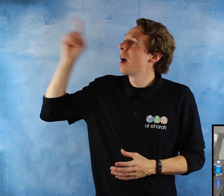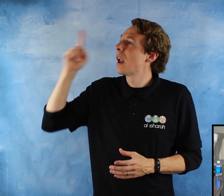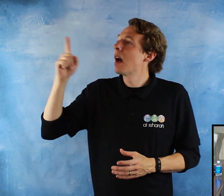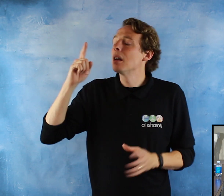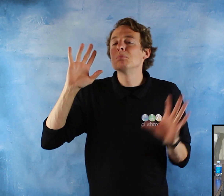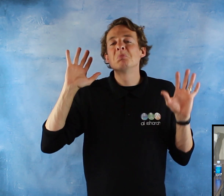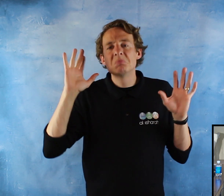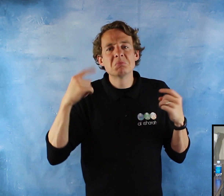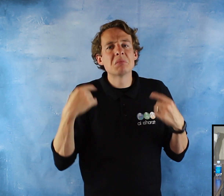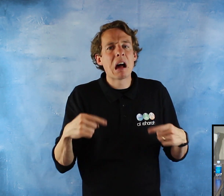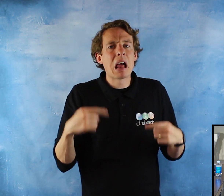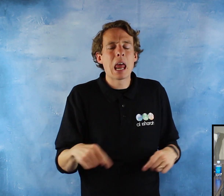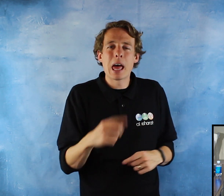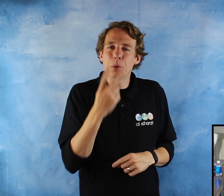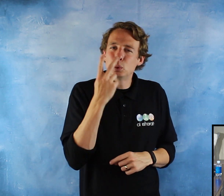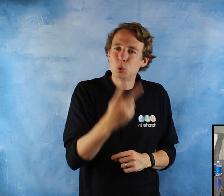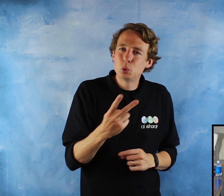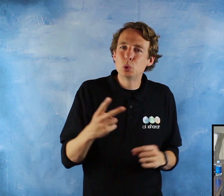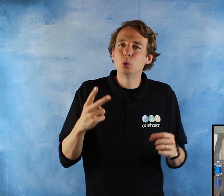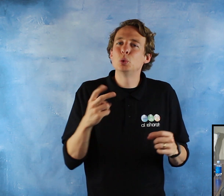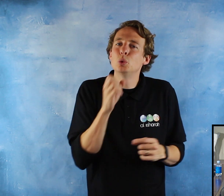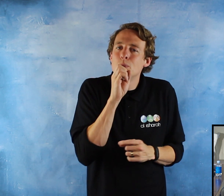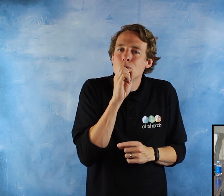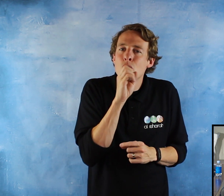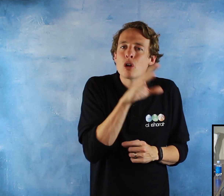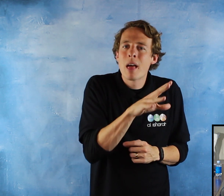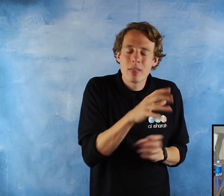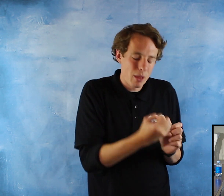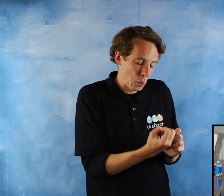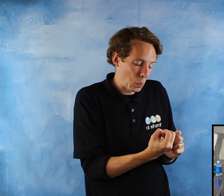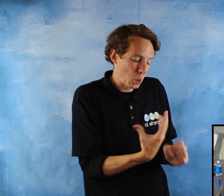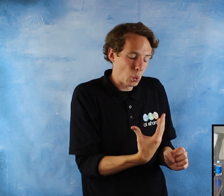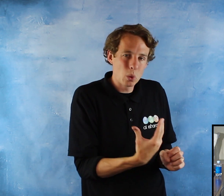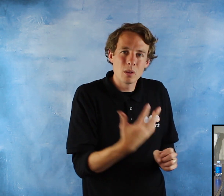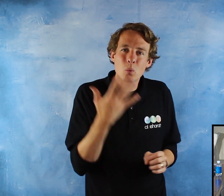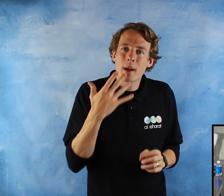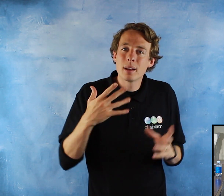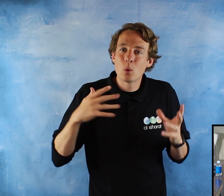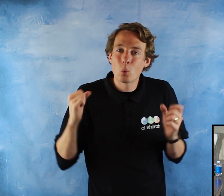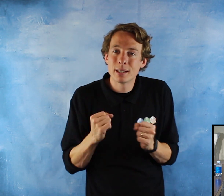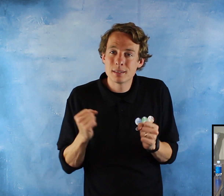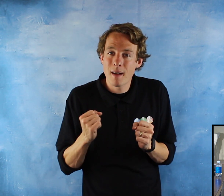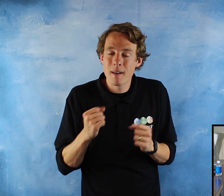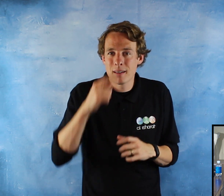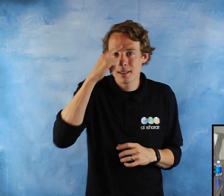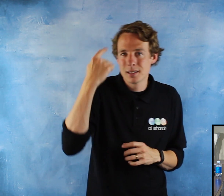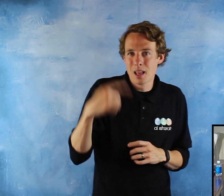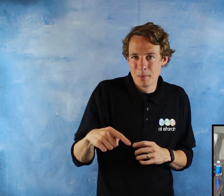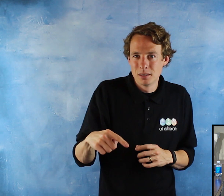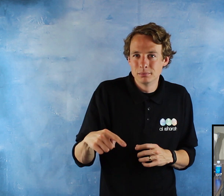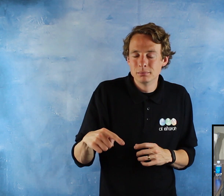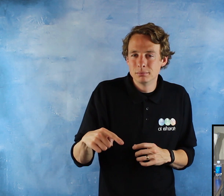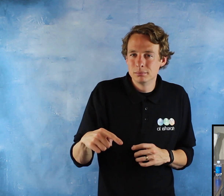breath in winter and a breath in summer. So that's why when we see this